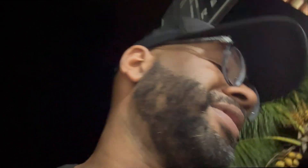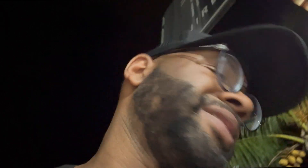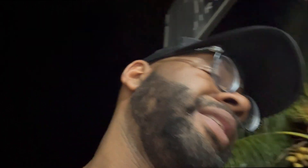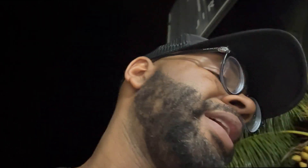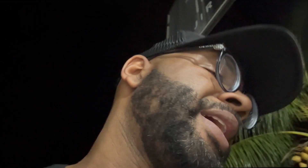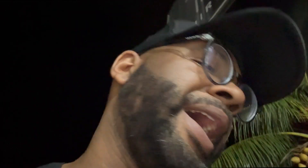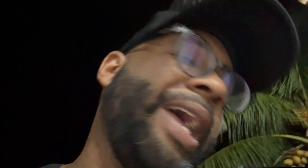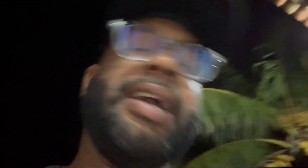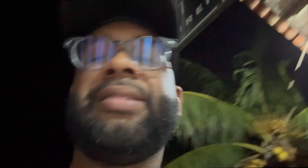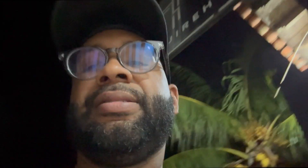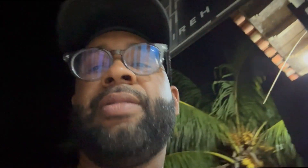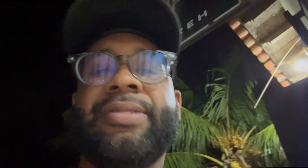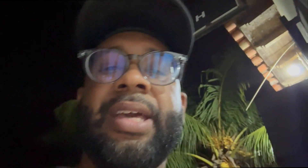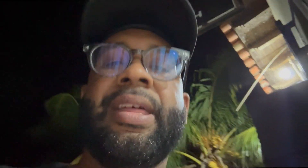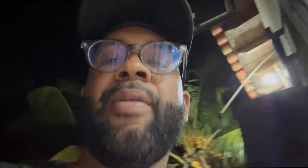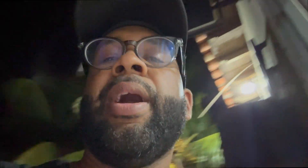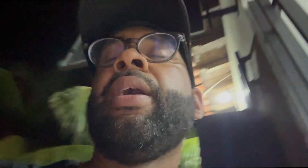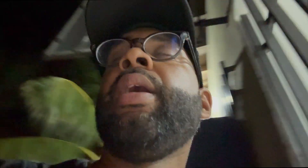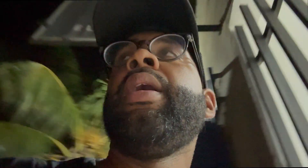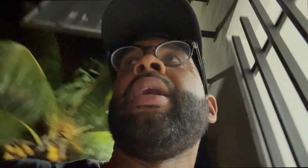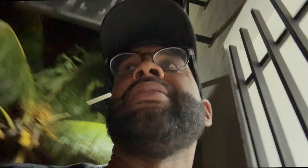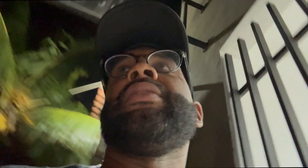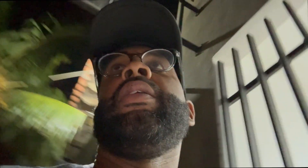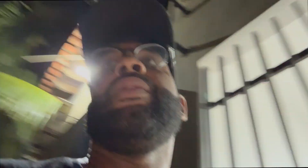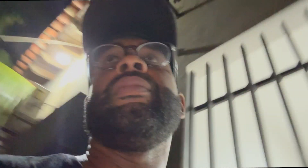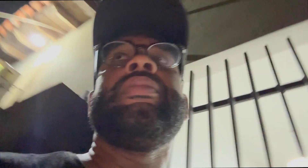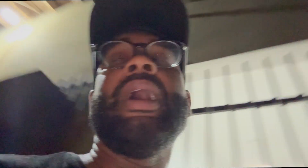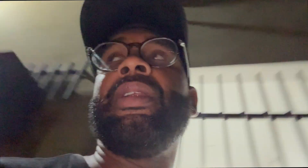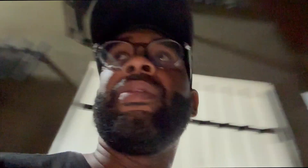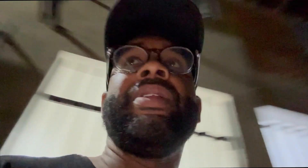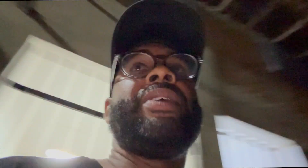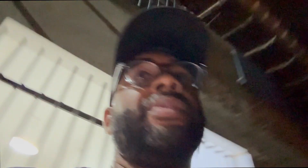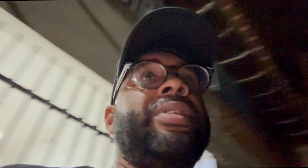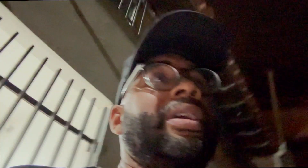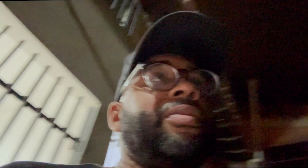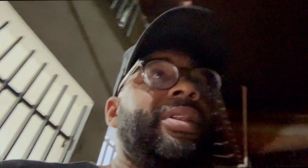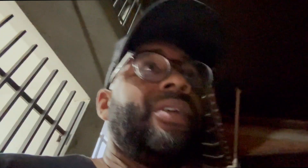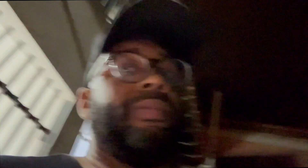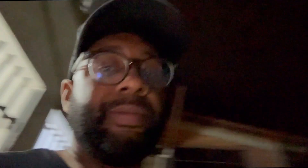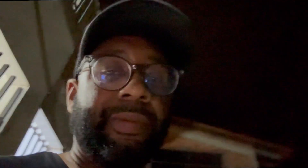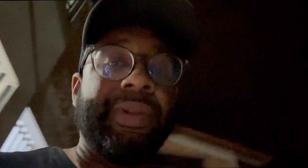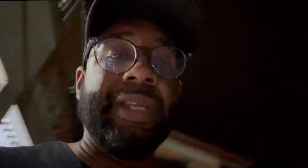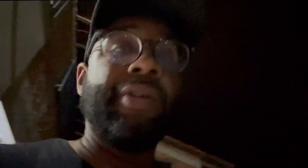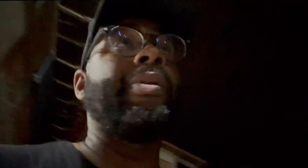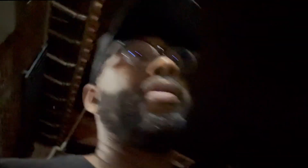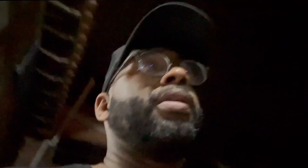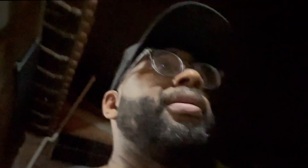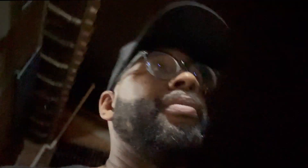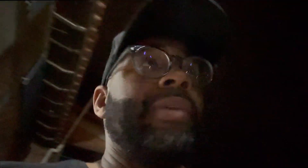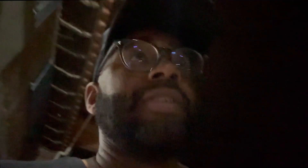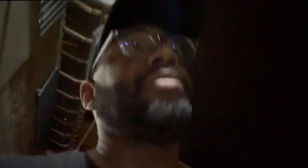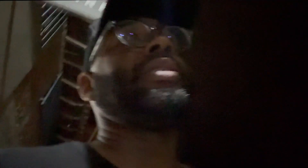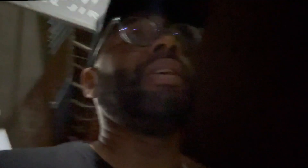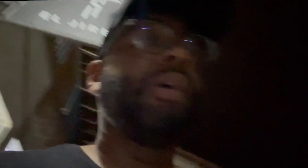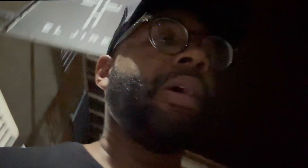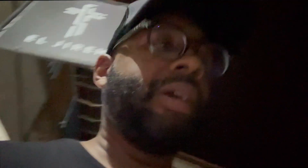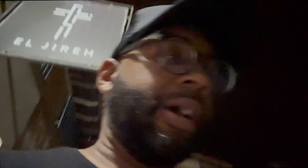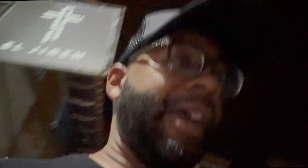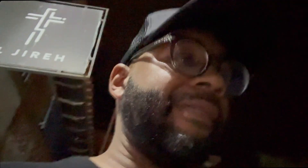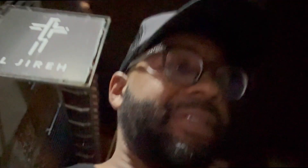previously had access to, I'll say it that way. And so, I don't know, really cool thing, really cool moment, really cool program, ministry, everything